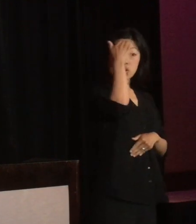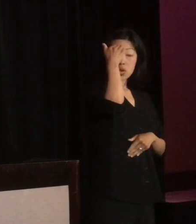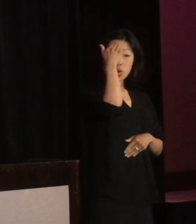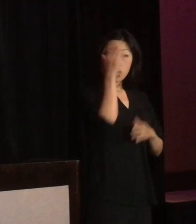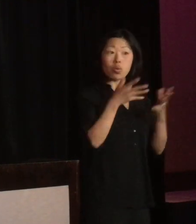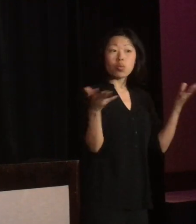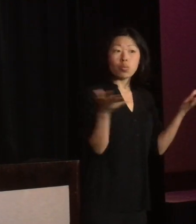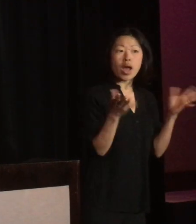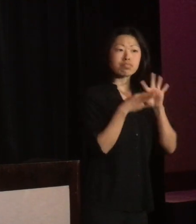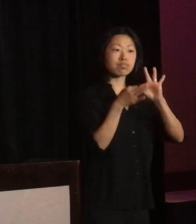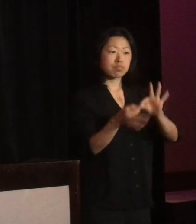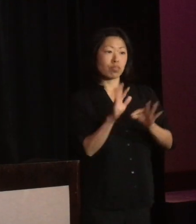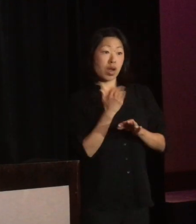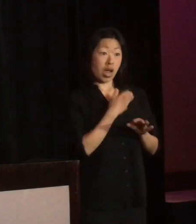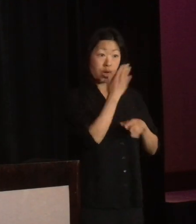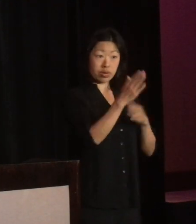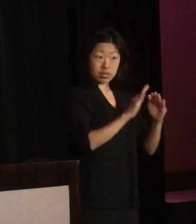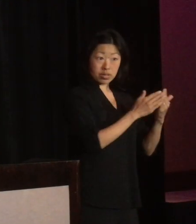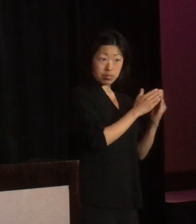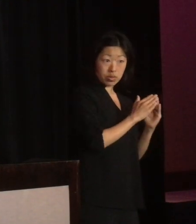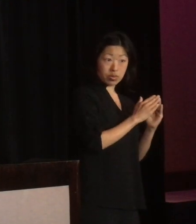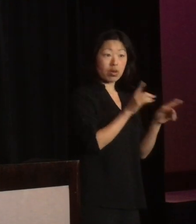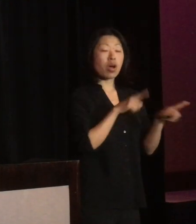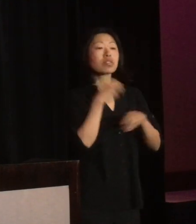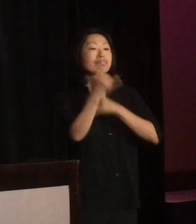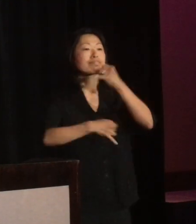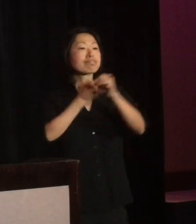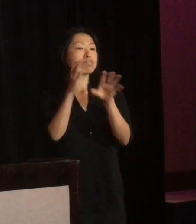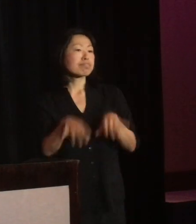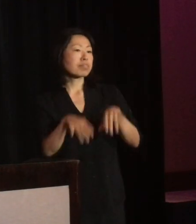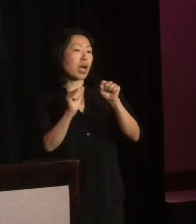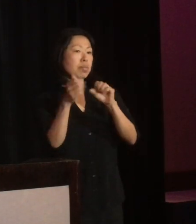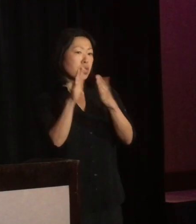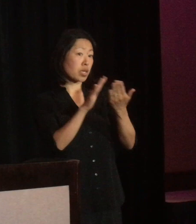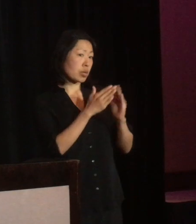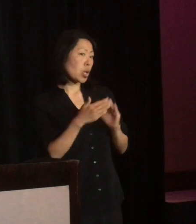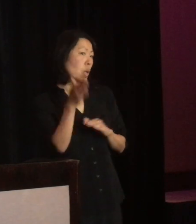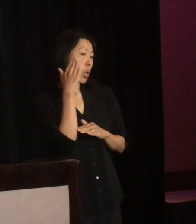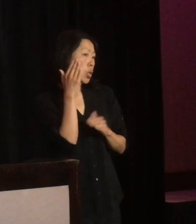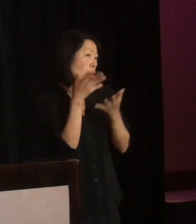our community, in the internationally adopted community.